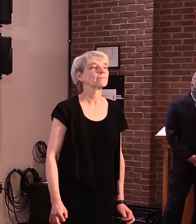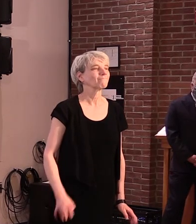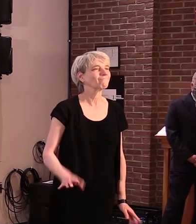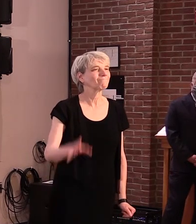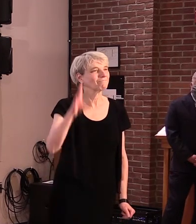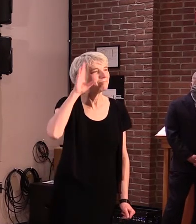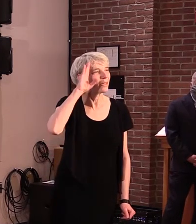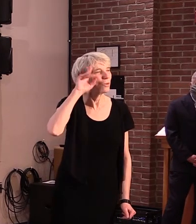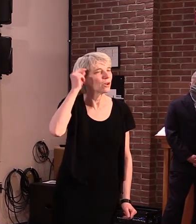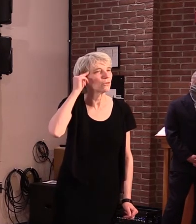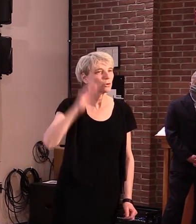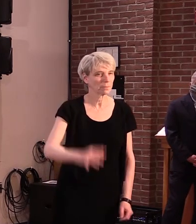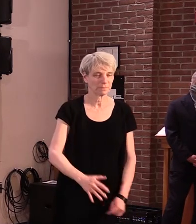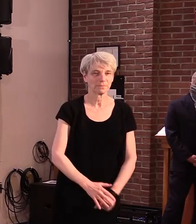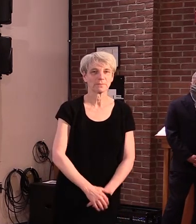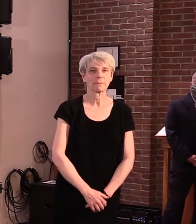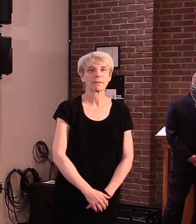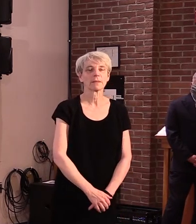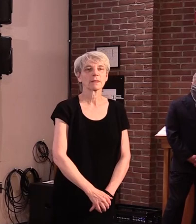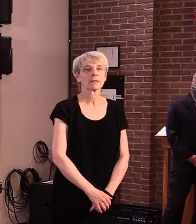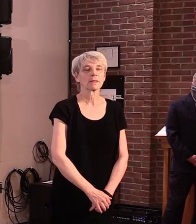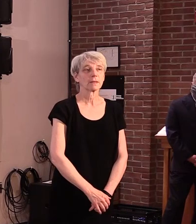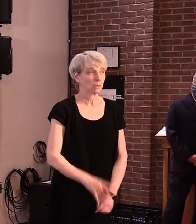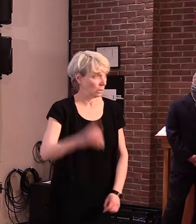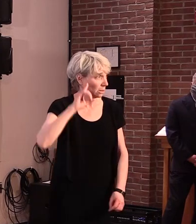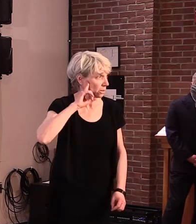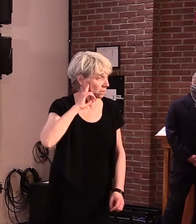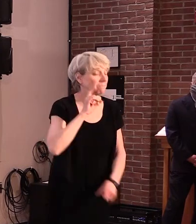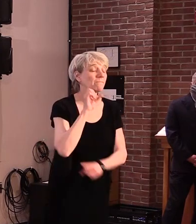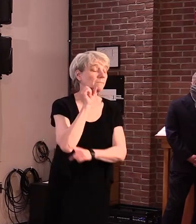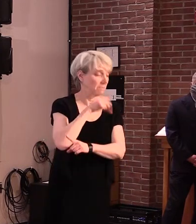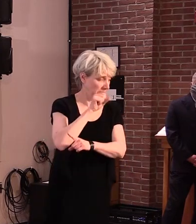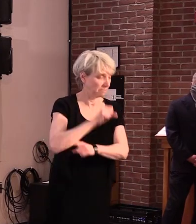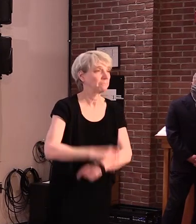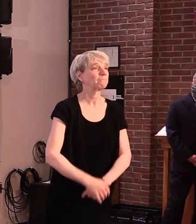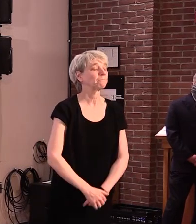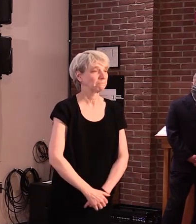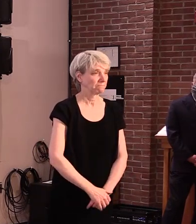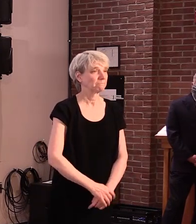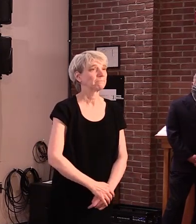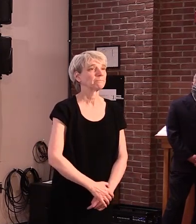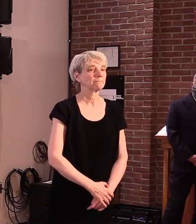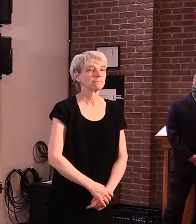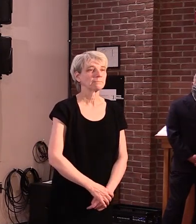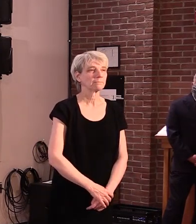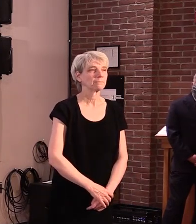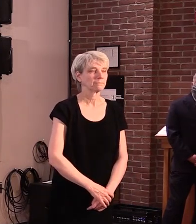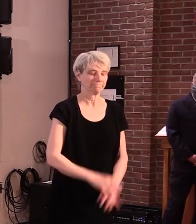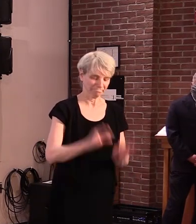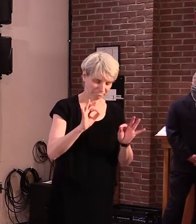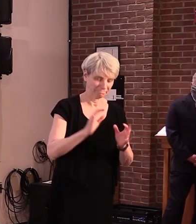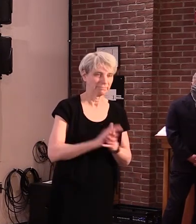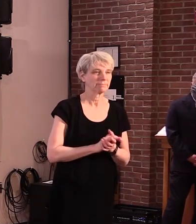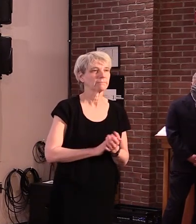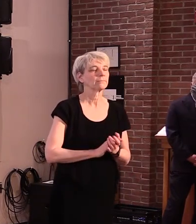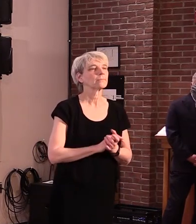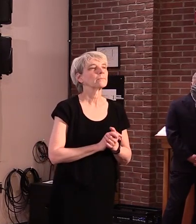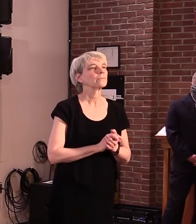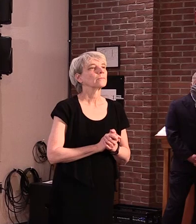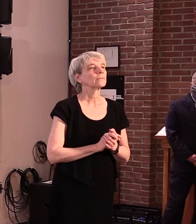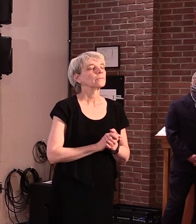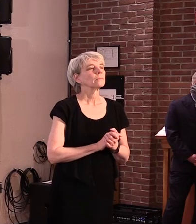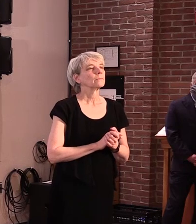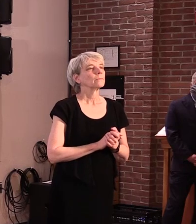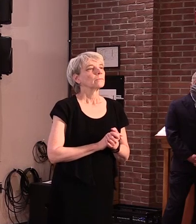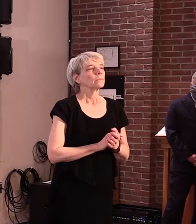Yes, hello, Governor. Can you all hear me? Yes, we can. Oh, great. I